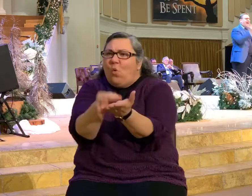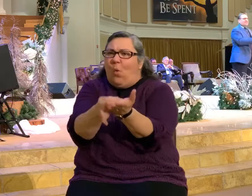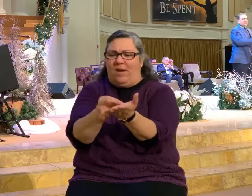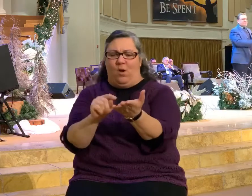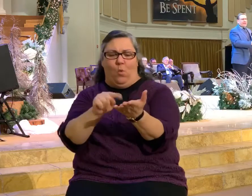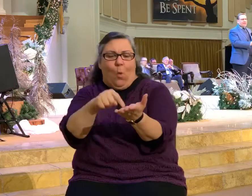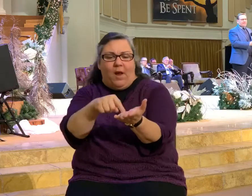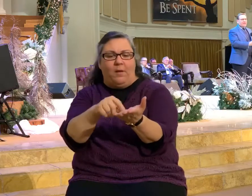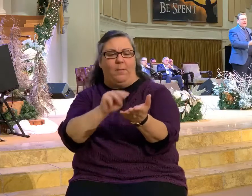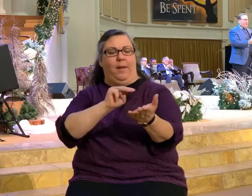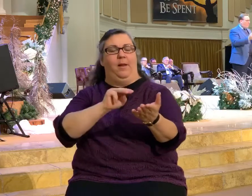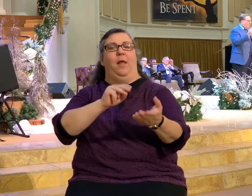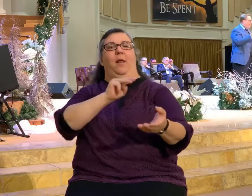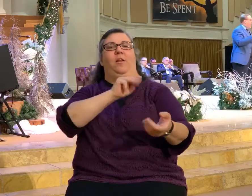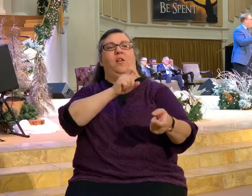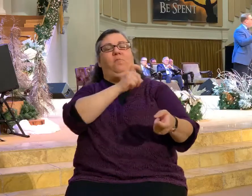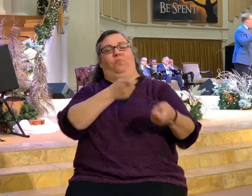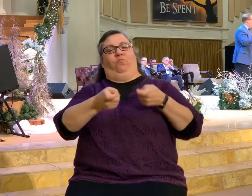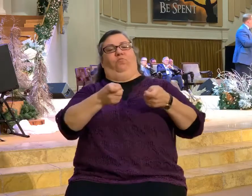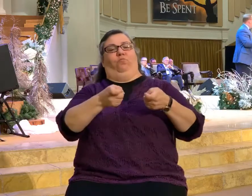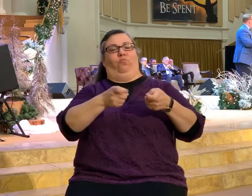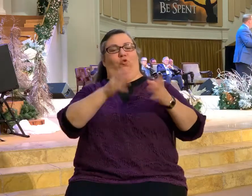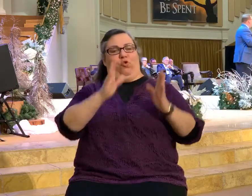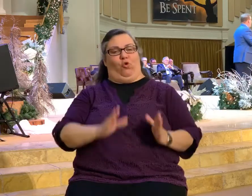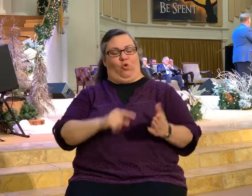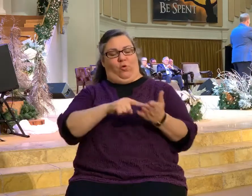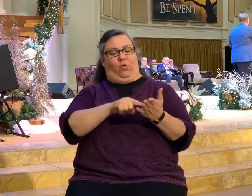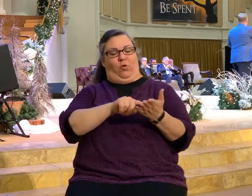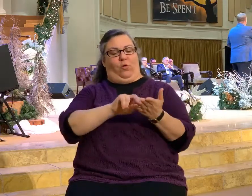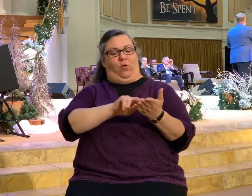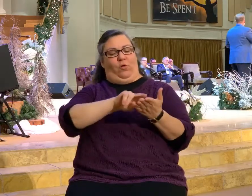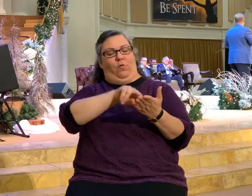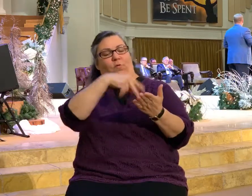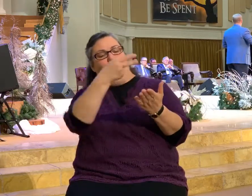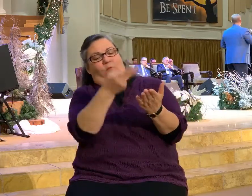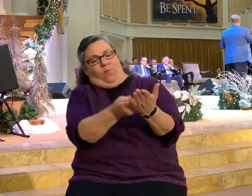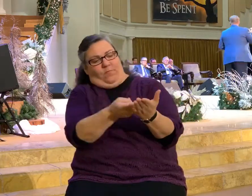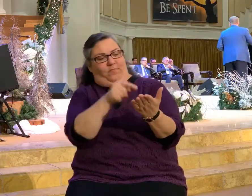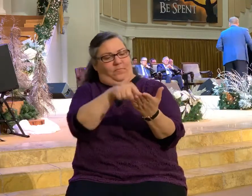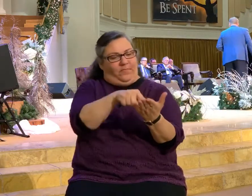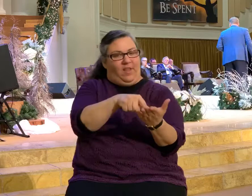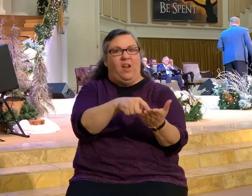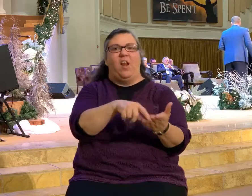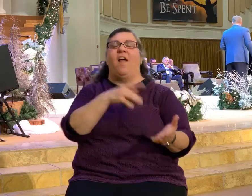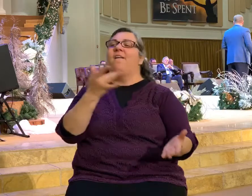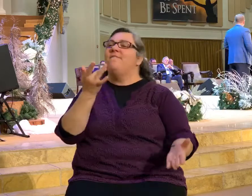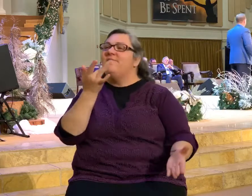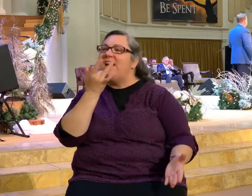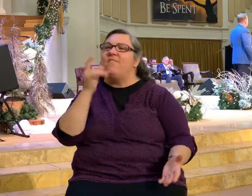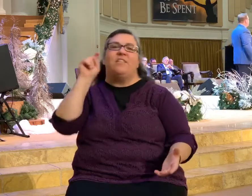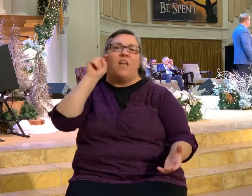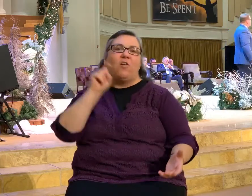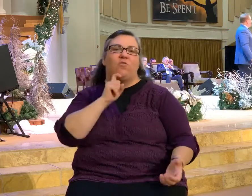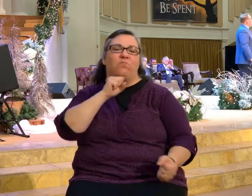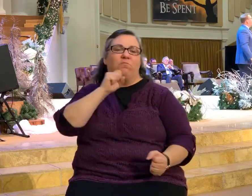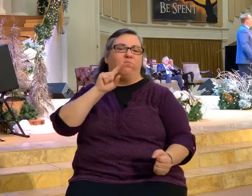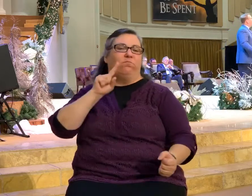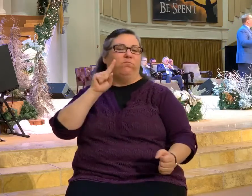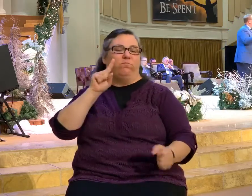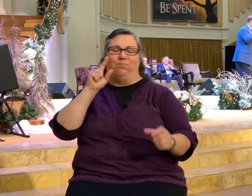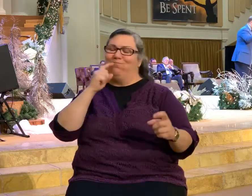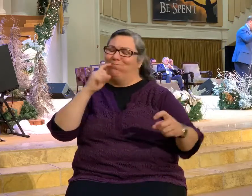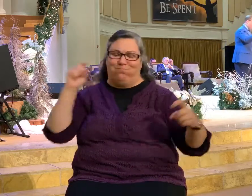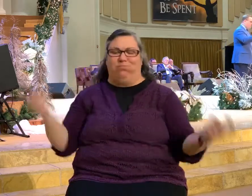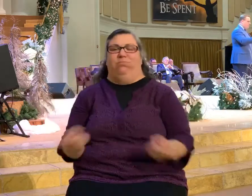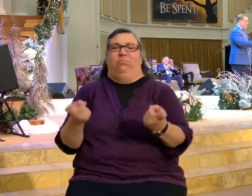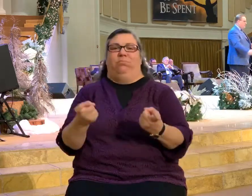the magistrate, and on the back would be their favorite sexual perversions. This was